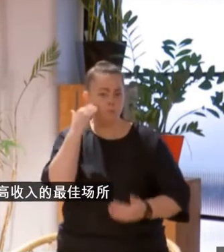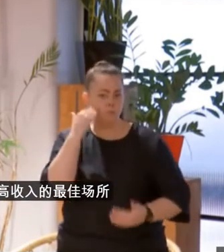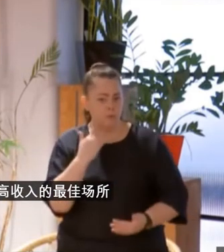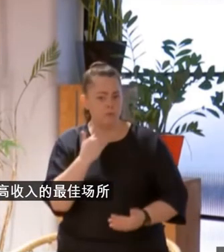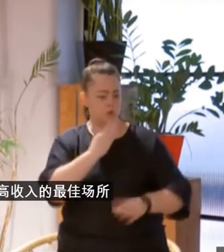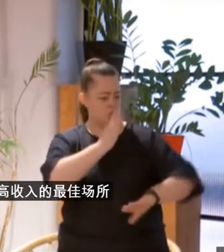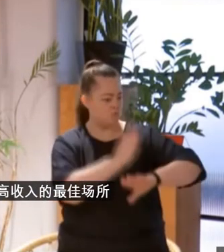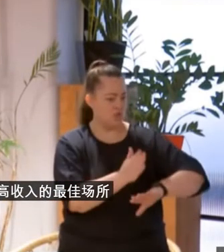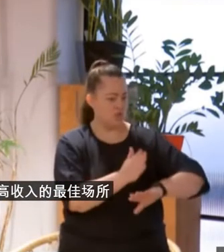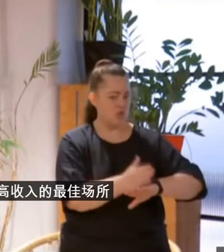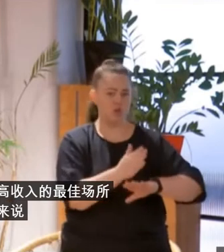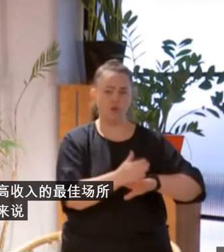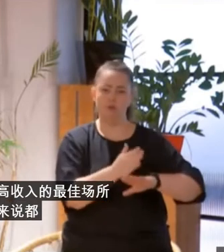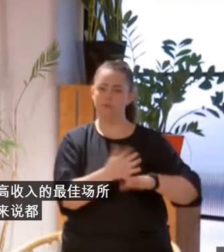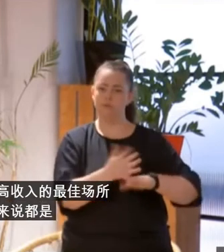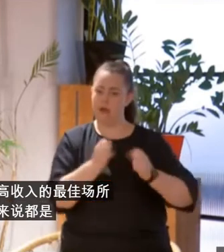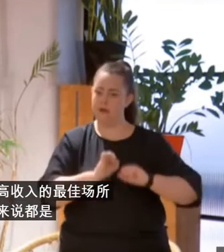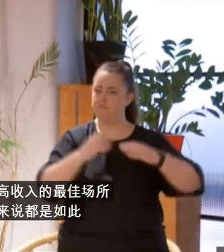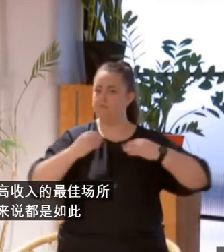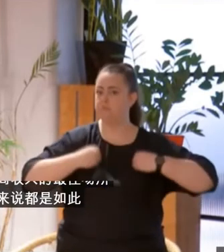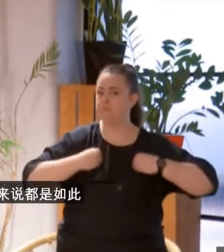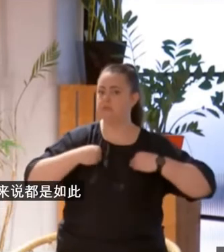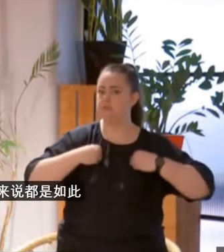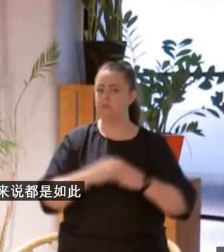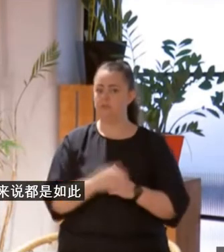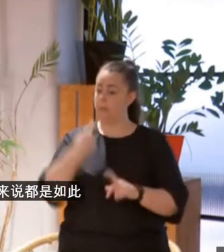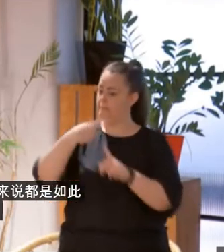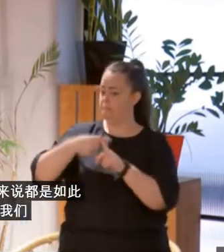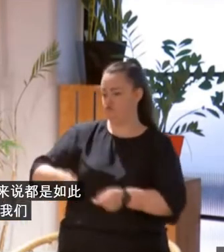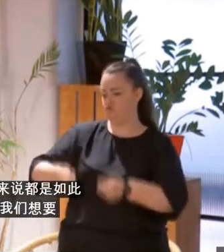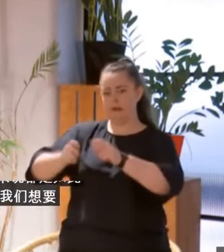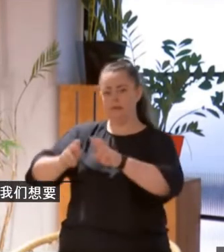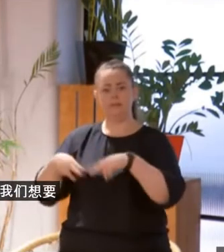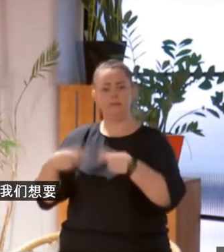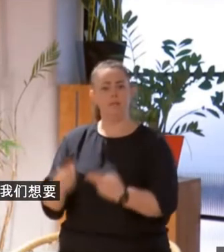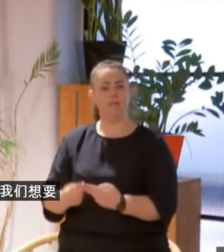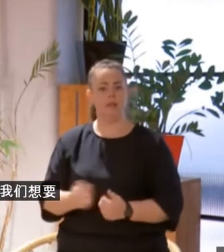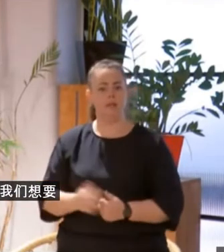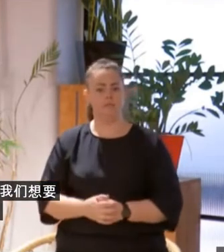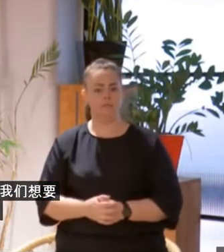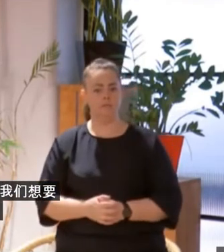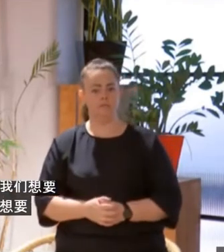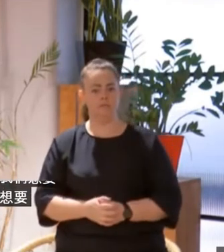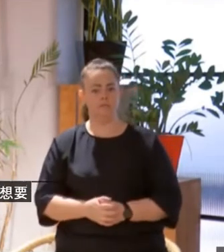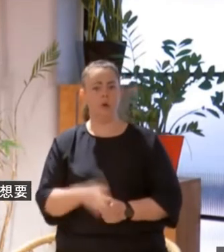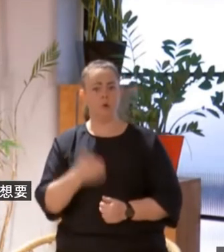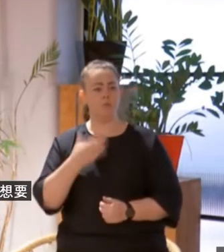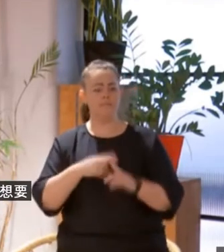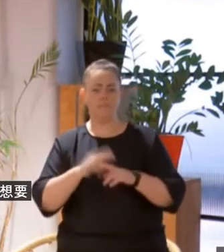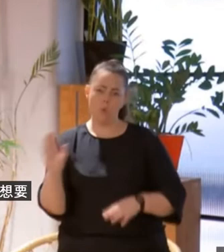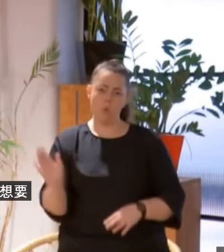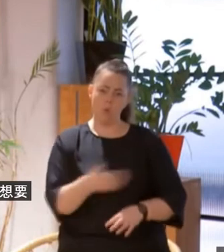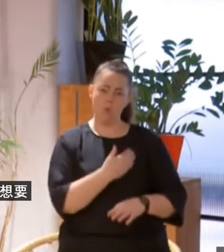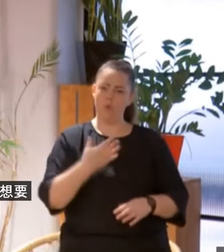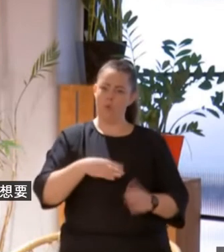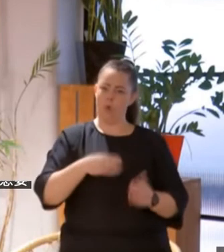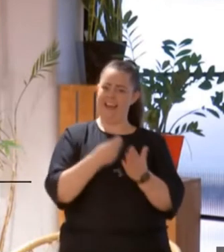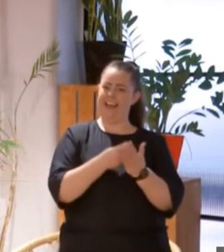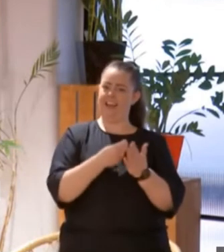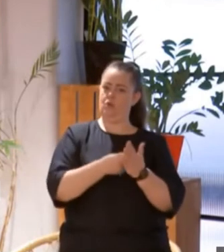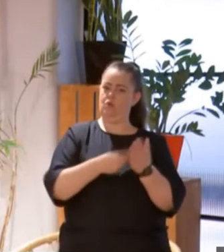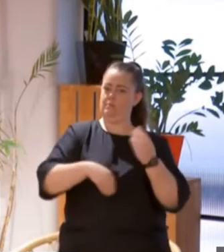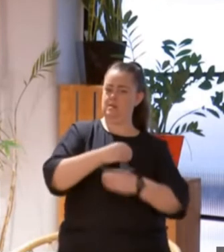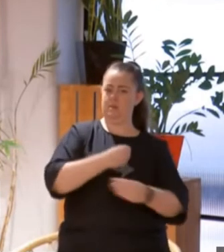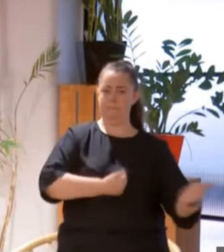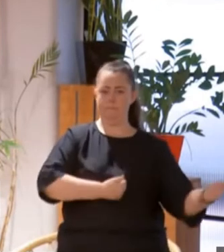raise a family. And that's true for all families. That's what we want. We want to have economic empowerment. We want to look at new ways of doing things. The